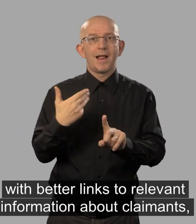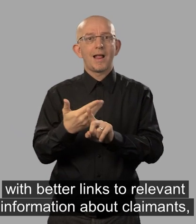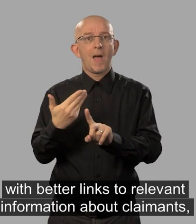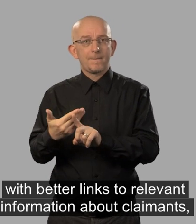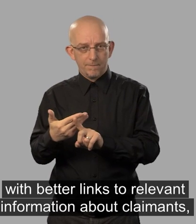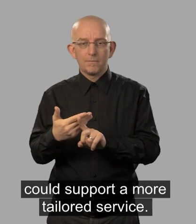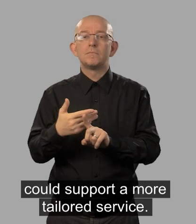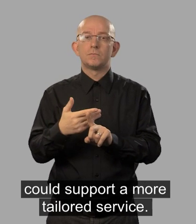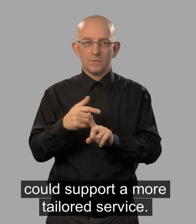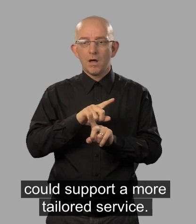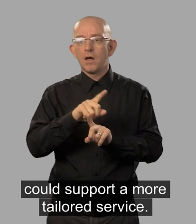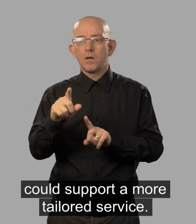more tailored service.